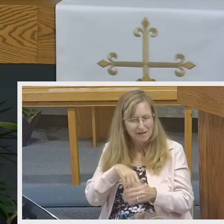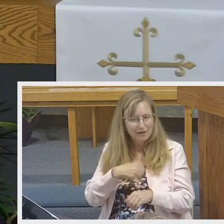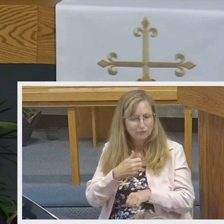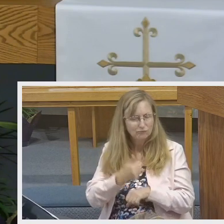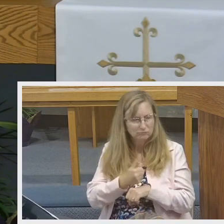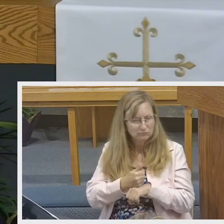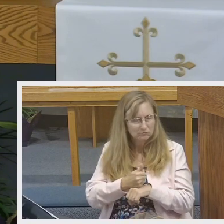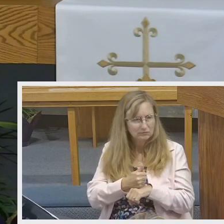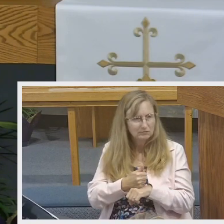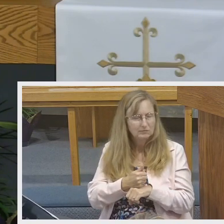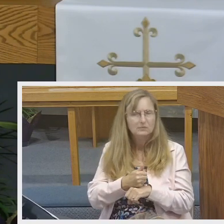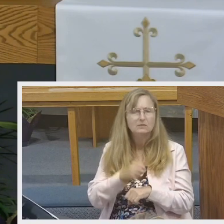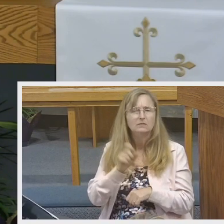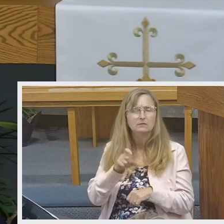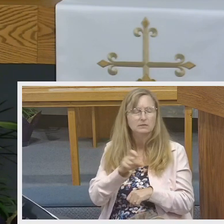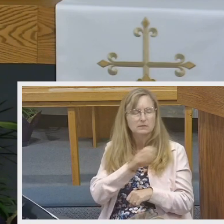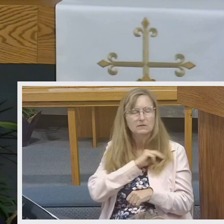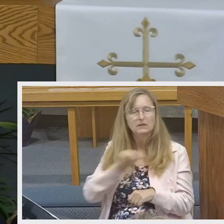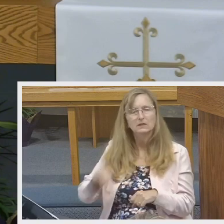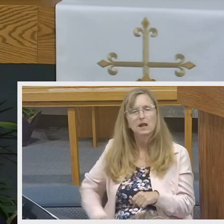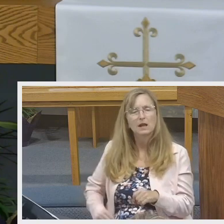of a Savior, a Messiah.